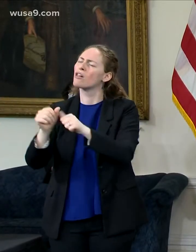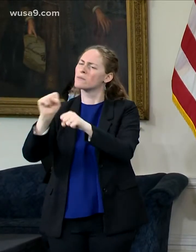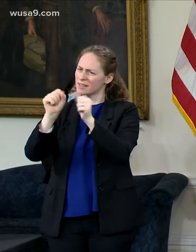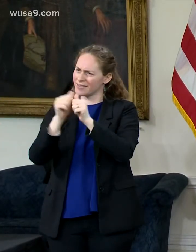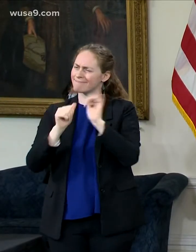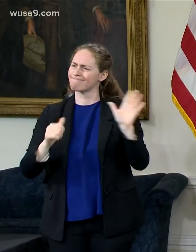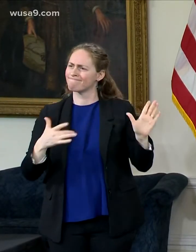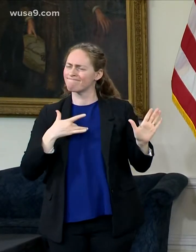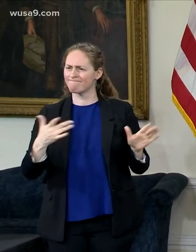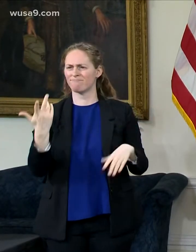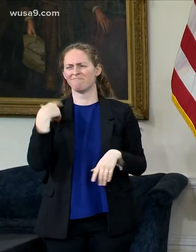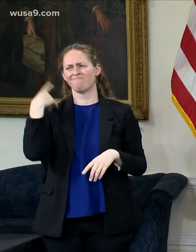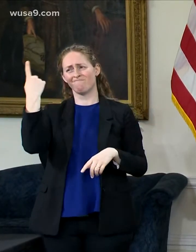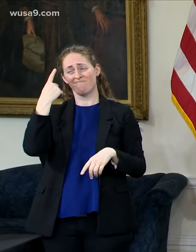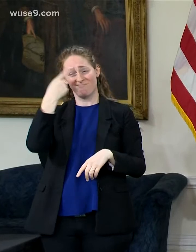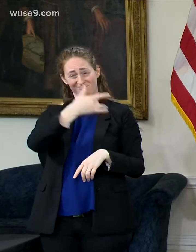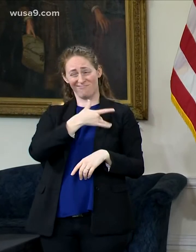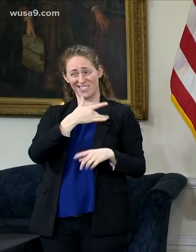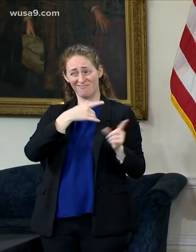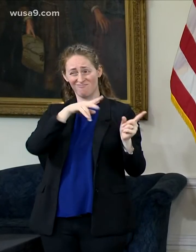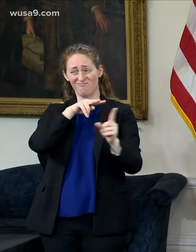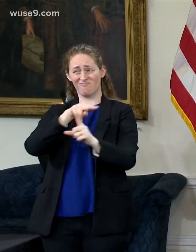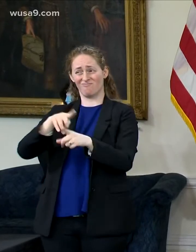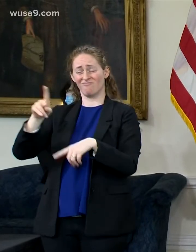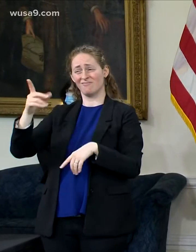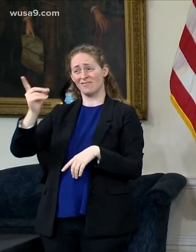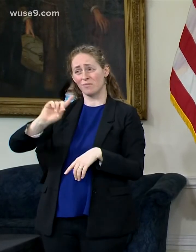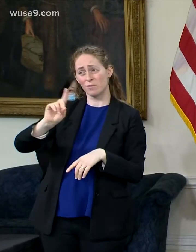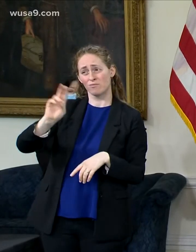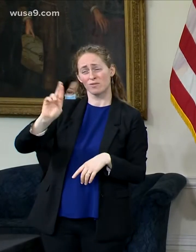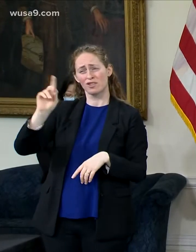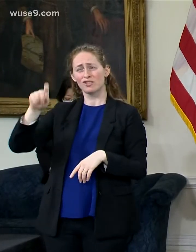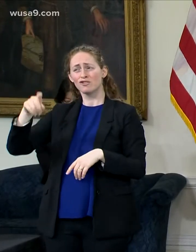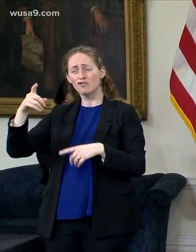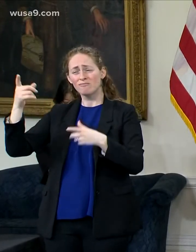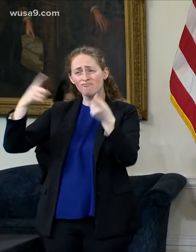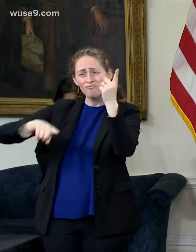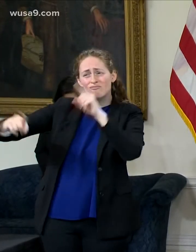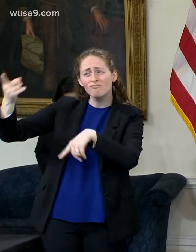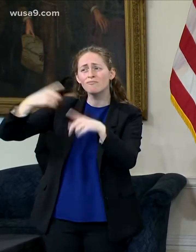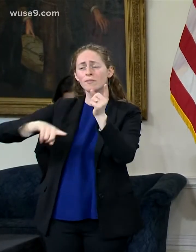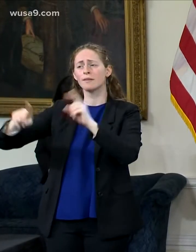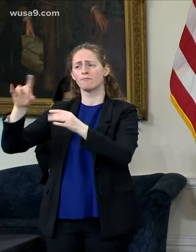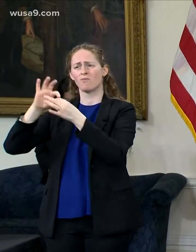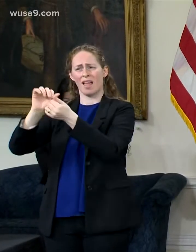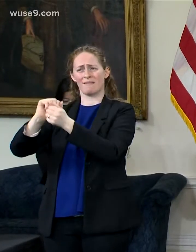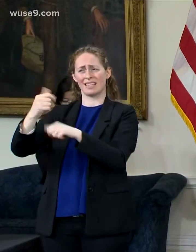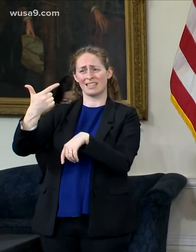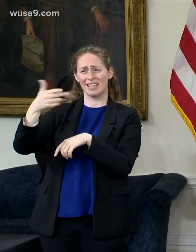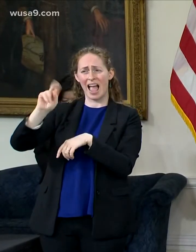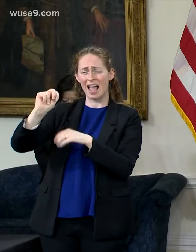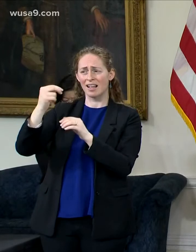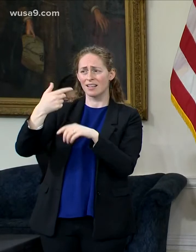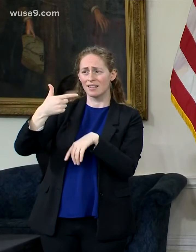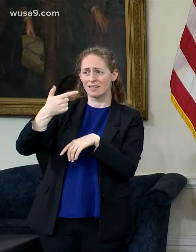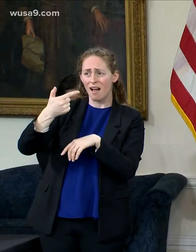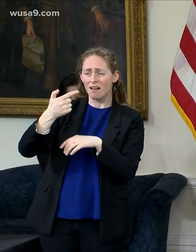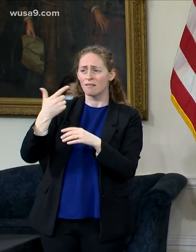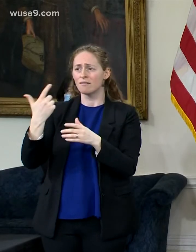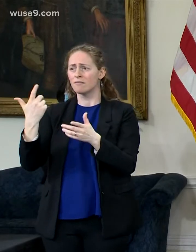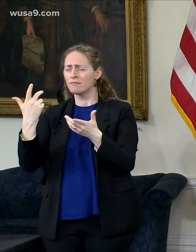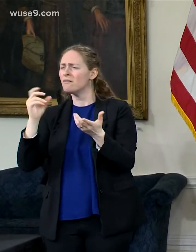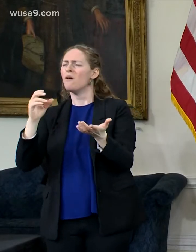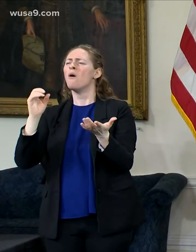these sides just intractably opposed? It's a great question. First of all, I was on the White House call with Governor